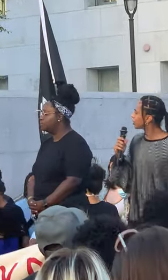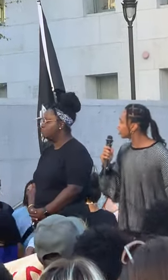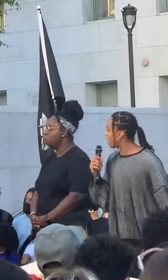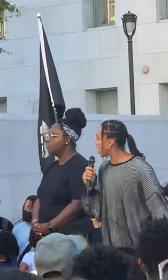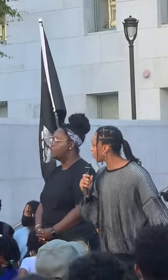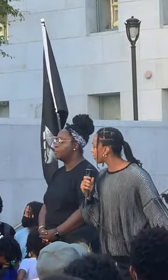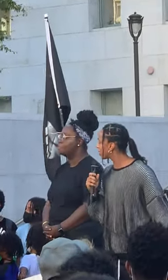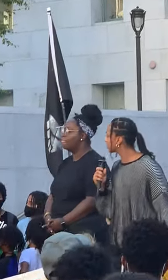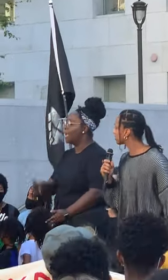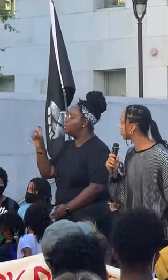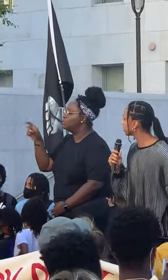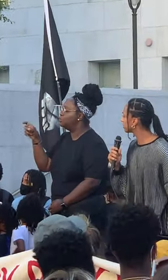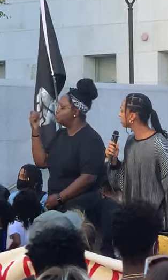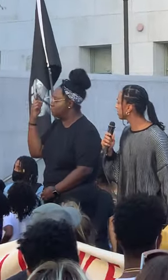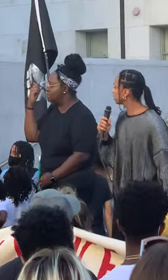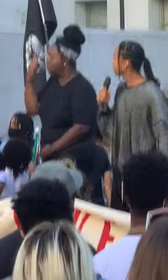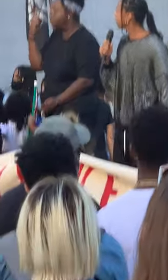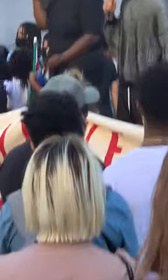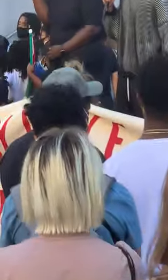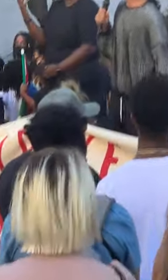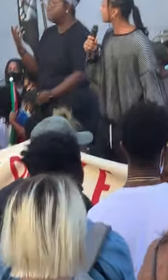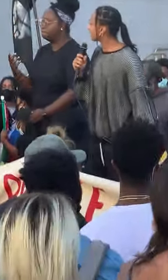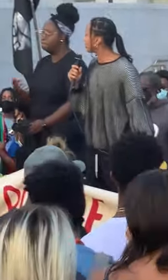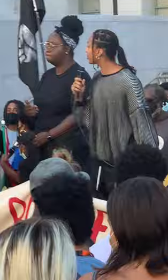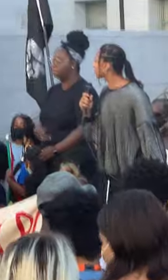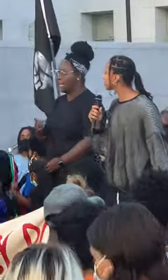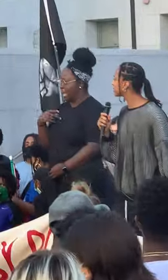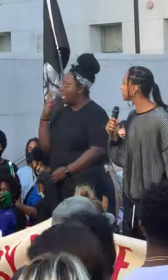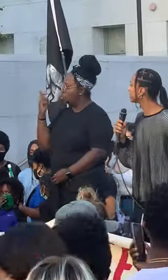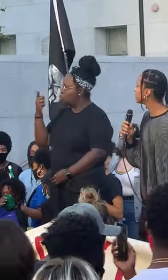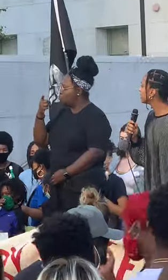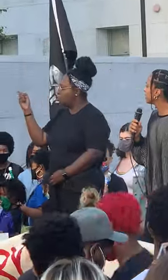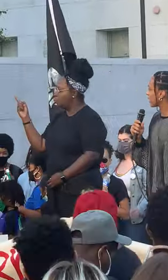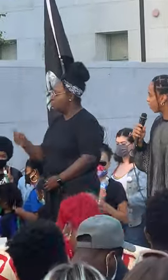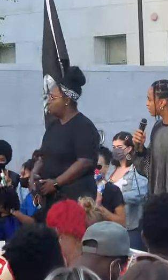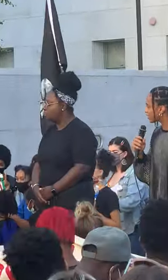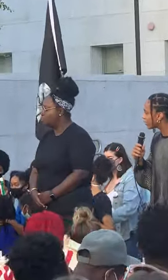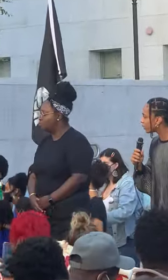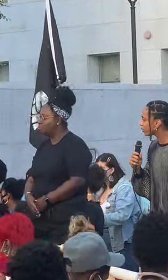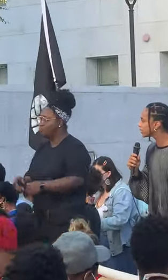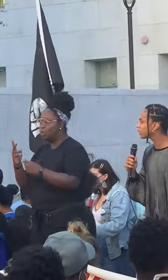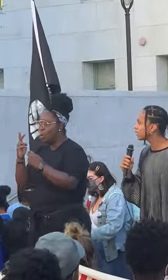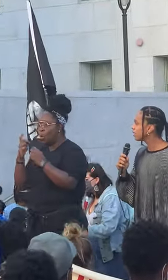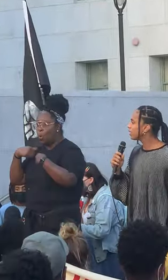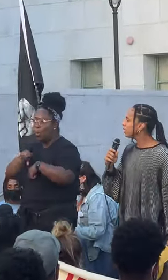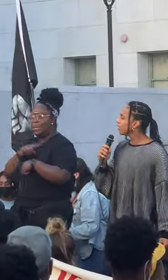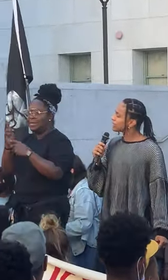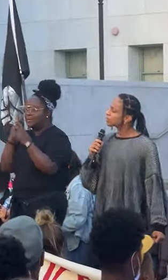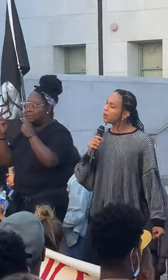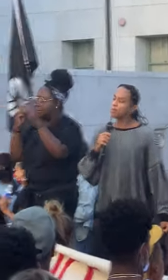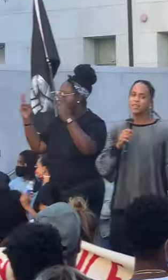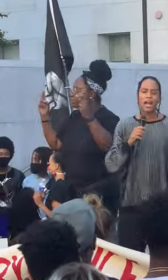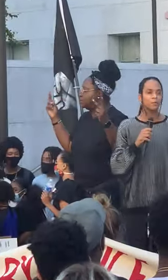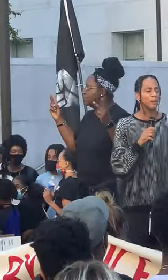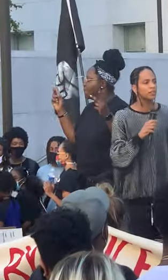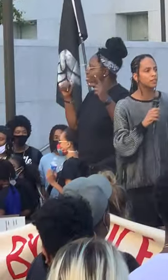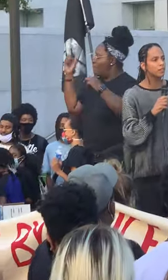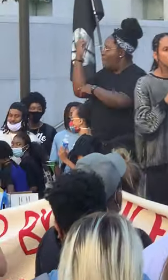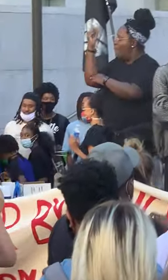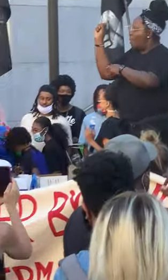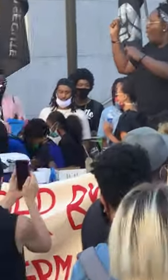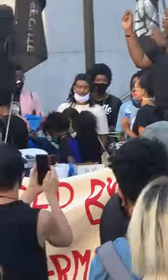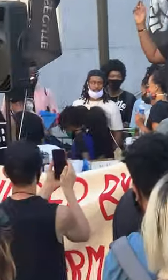And I need you to know that I see you, that we see you. This movement has